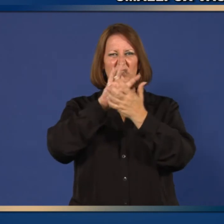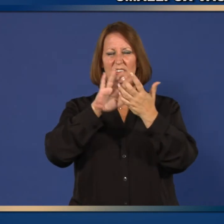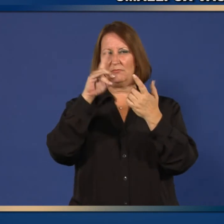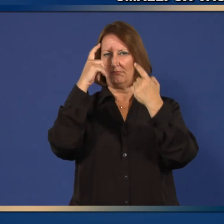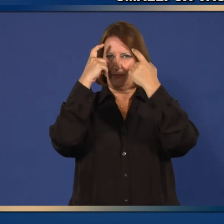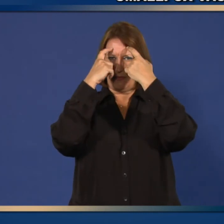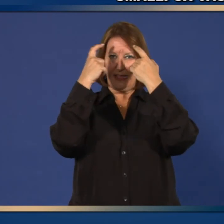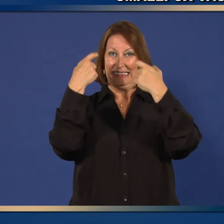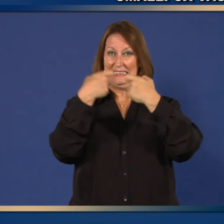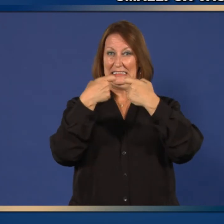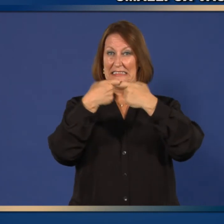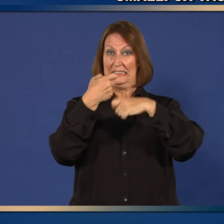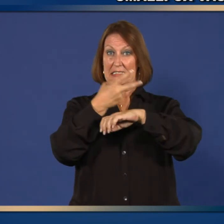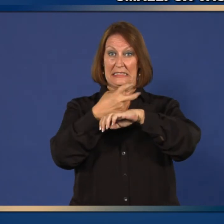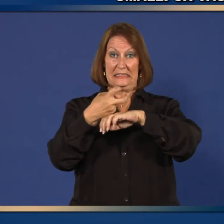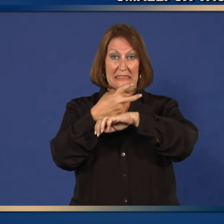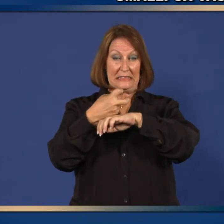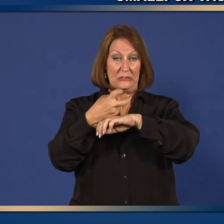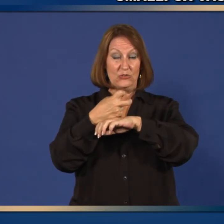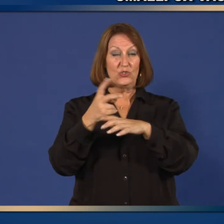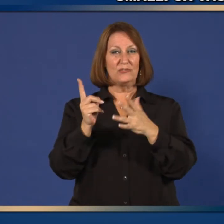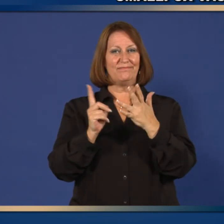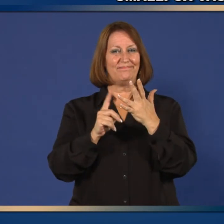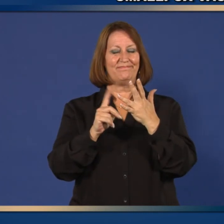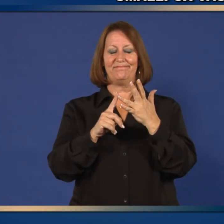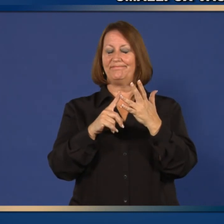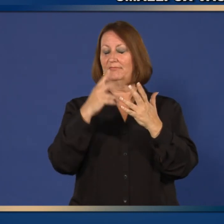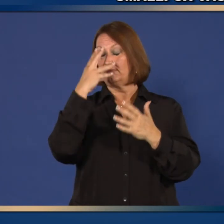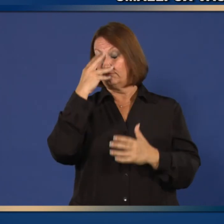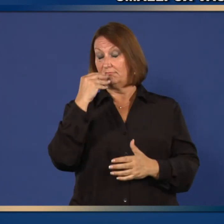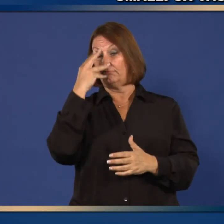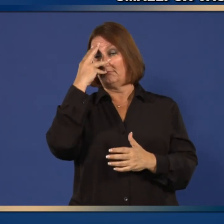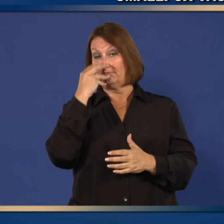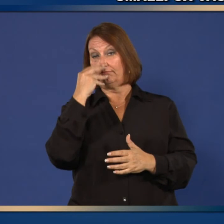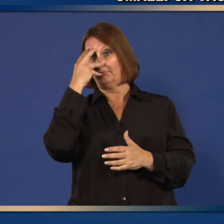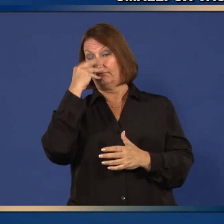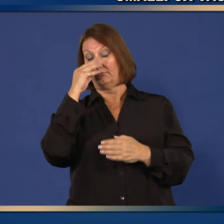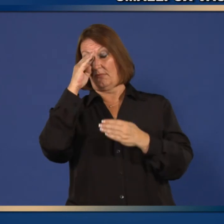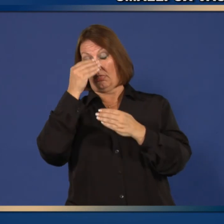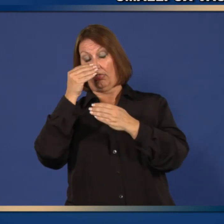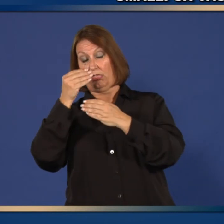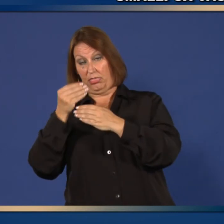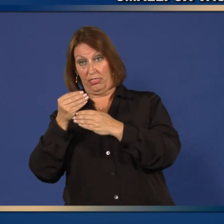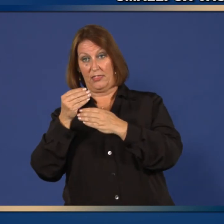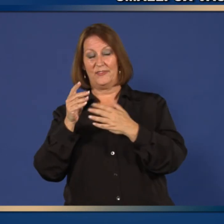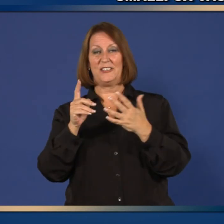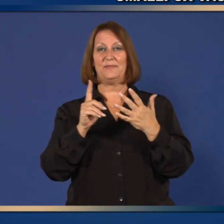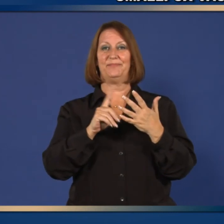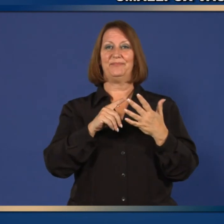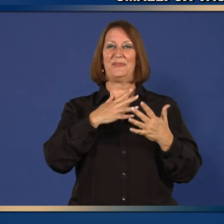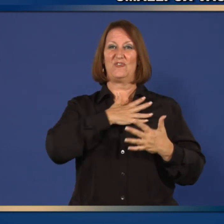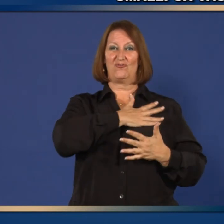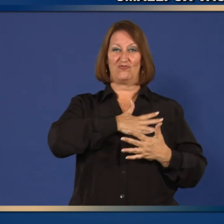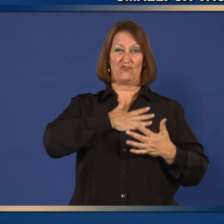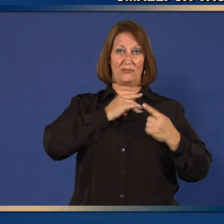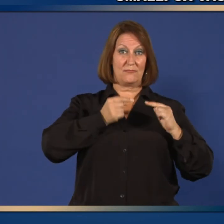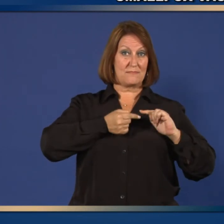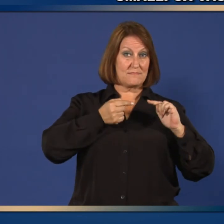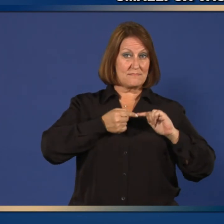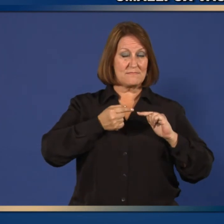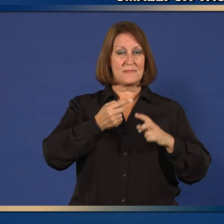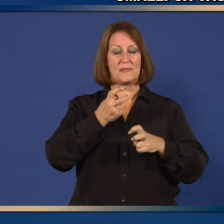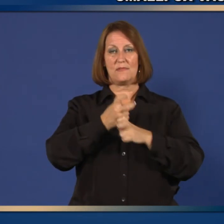confusion, seizures, or trouble staying awake, chest